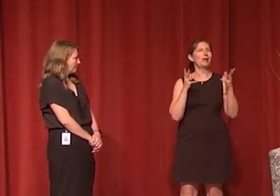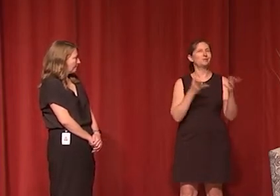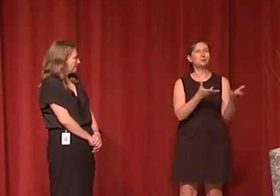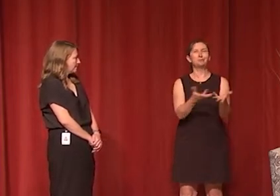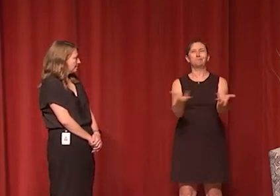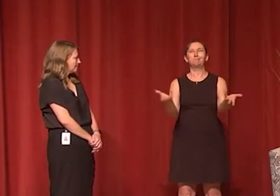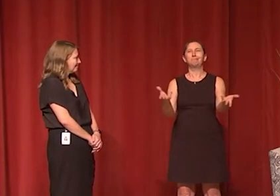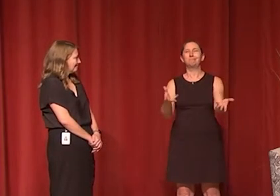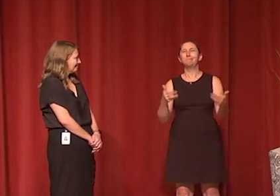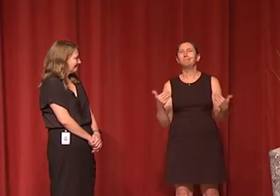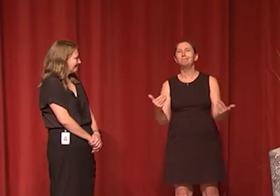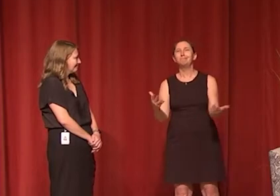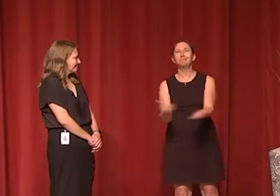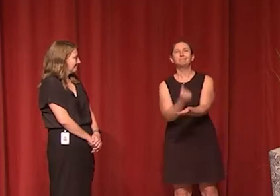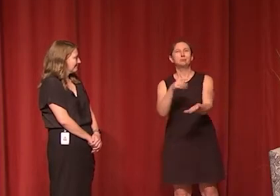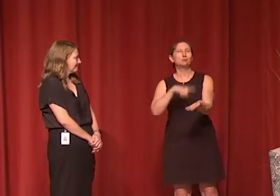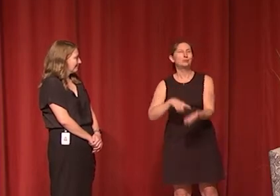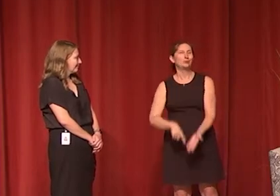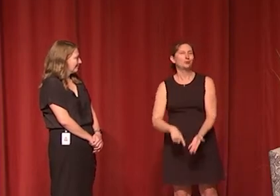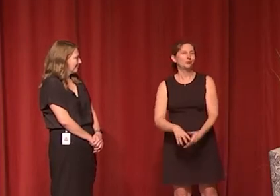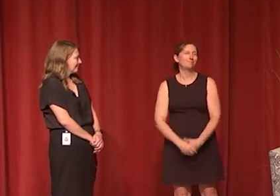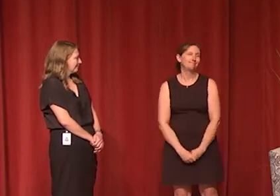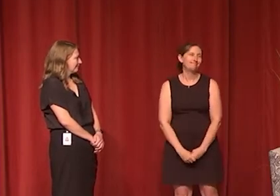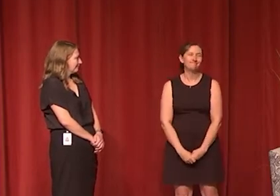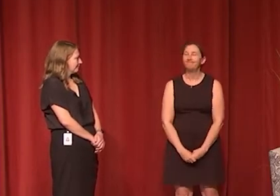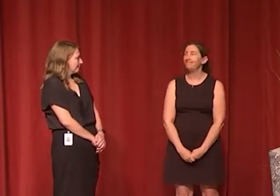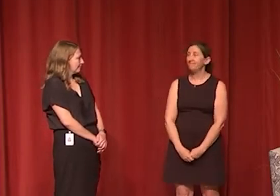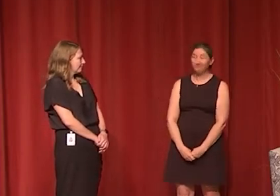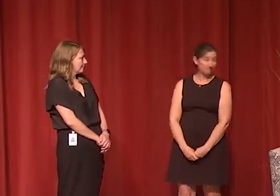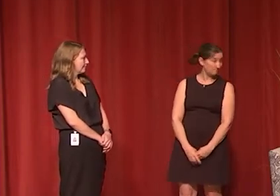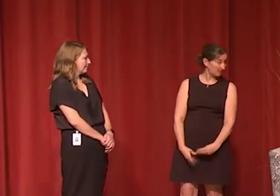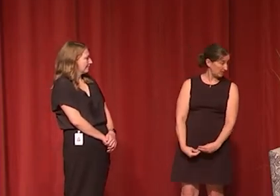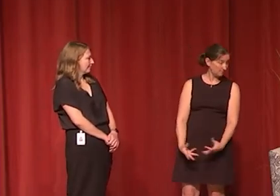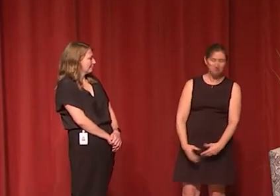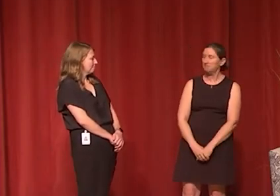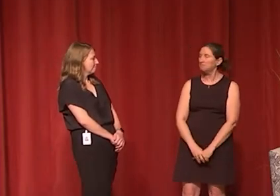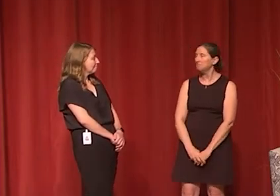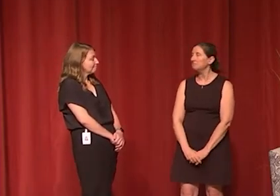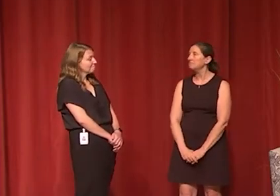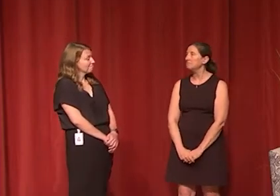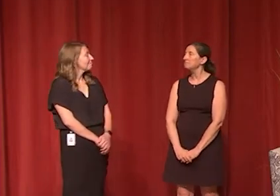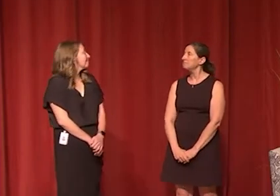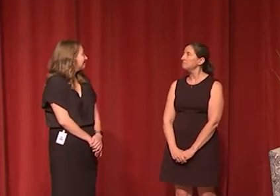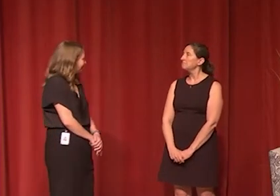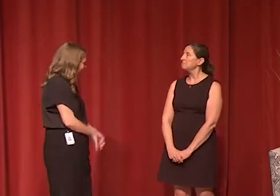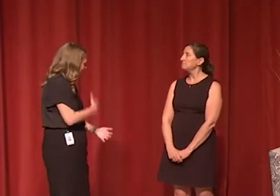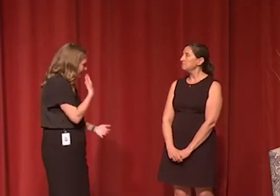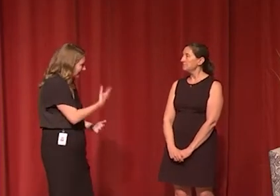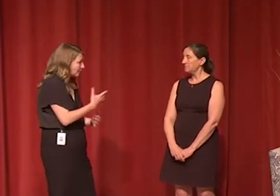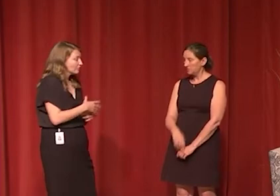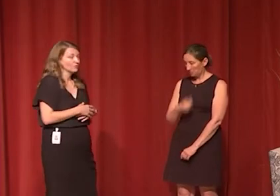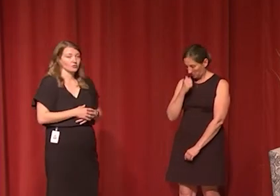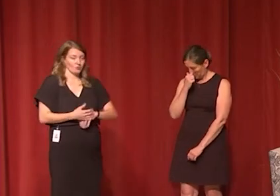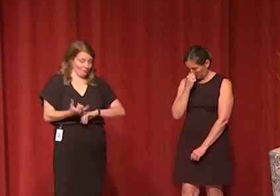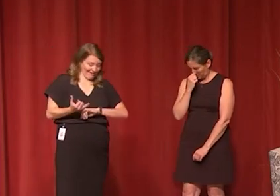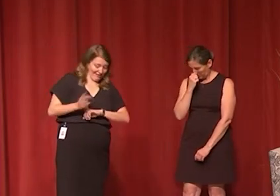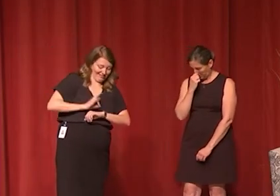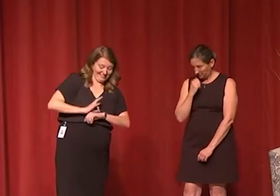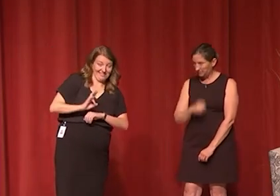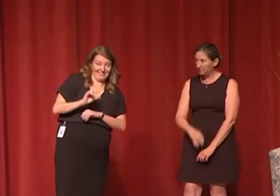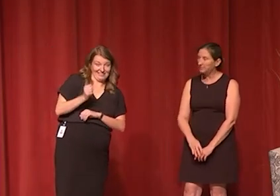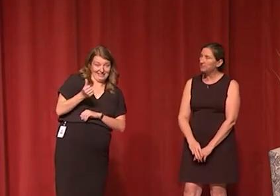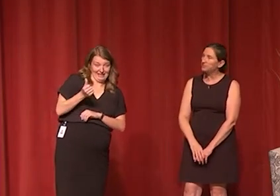about. And if you all want to add anything. Okay. Thank you. So we're at 7:10, we're